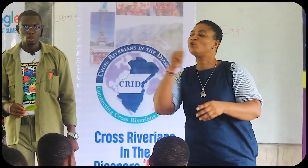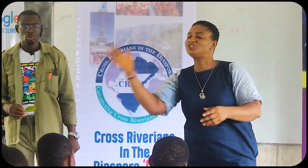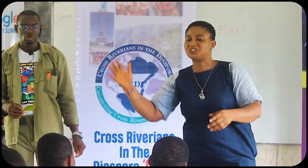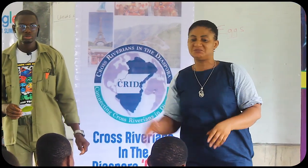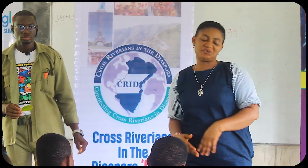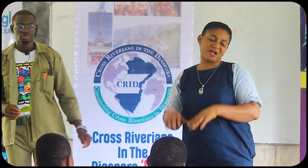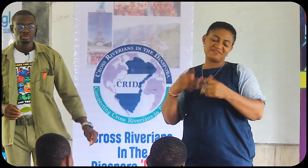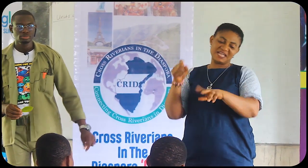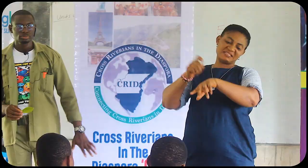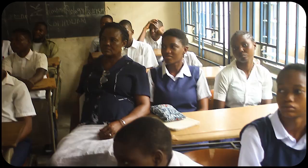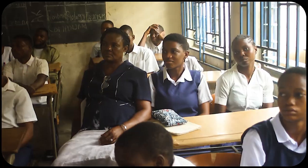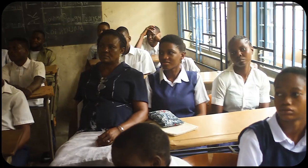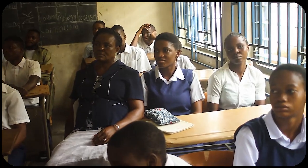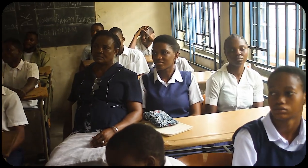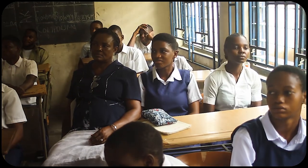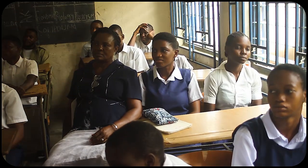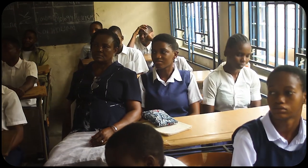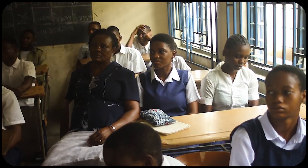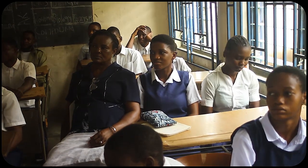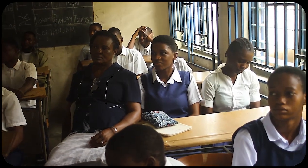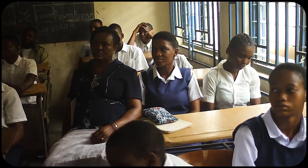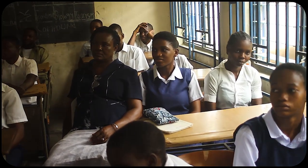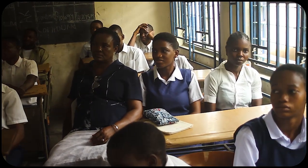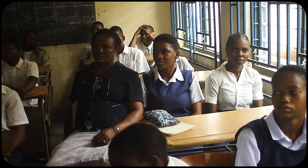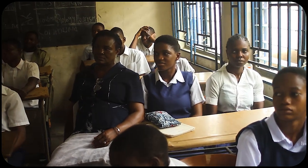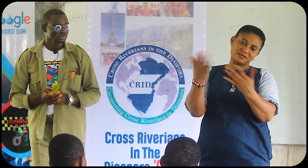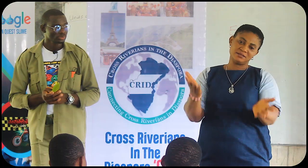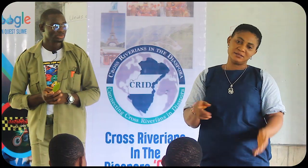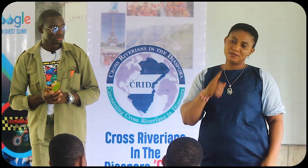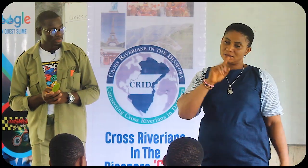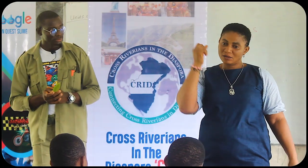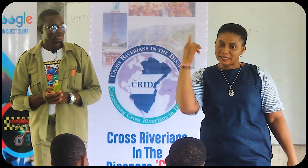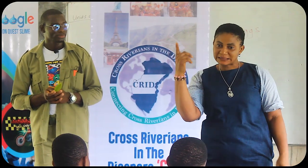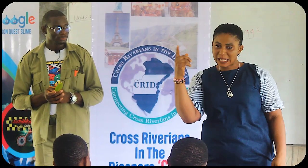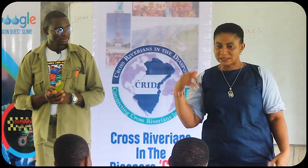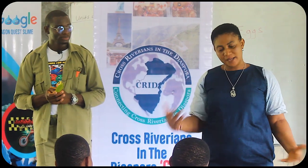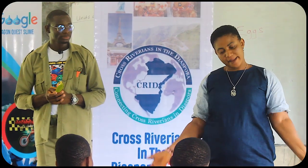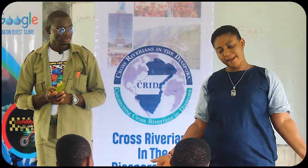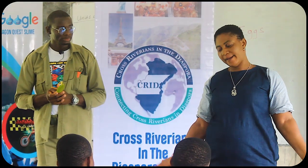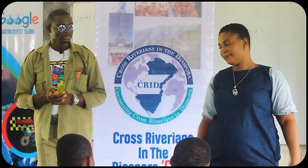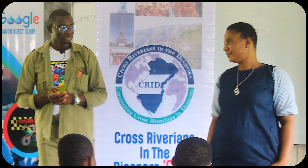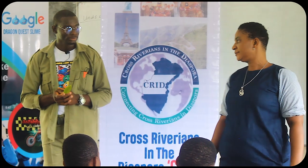help, nothing. After a time, they will now die because they will be weak. Understand?